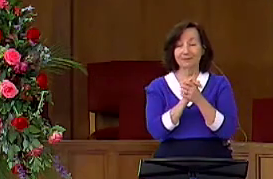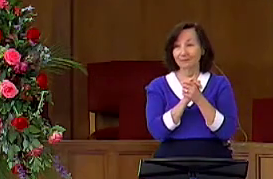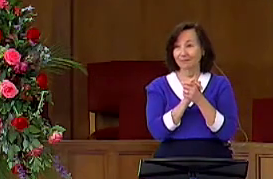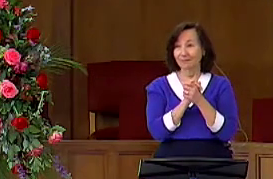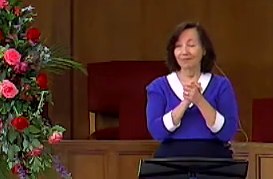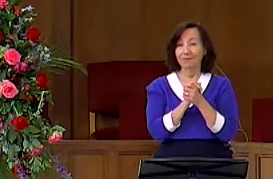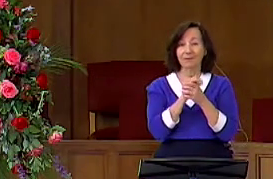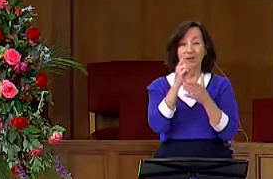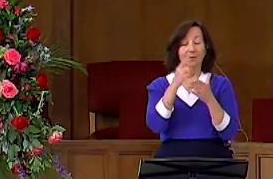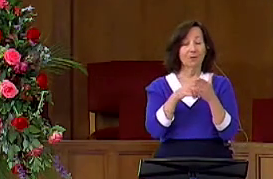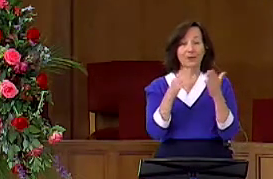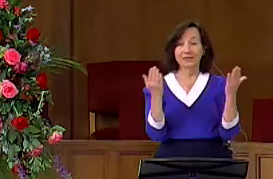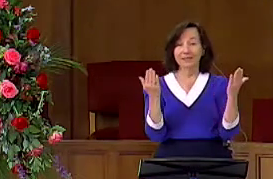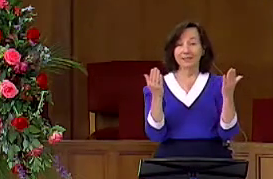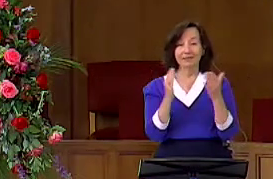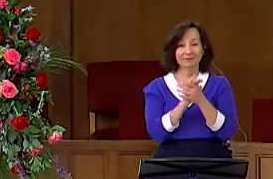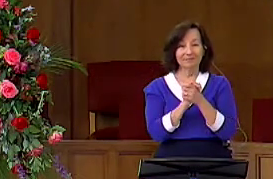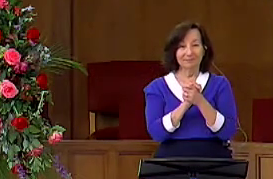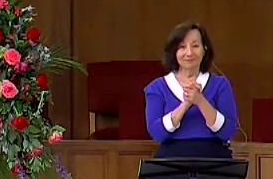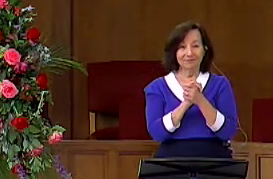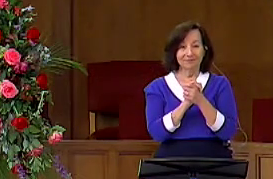What is it?